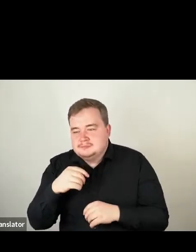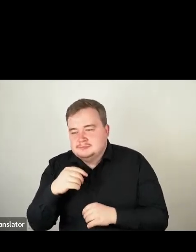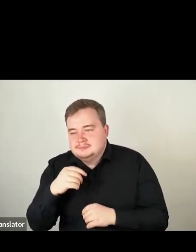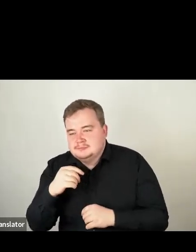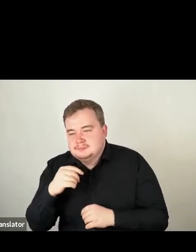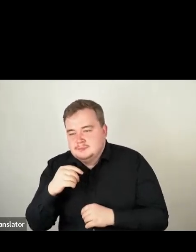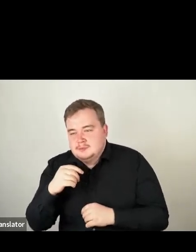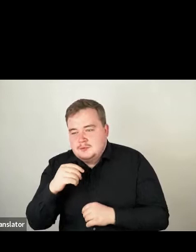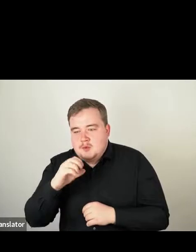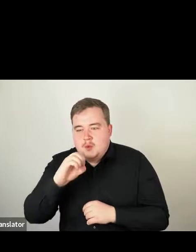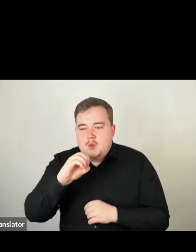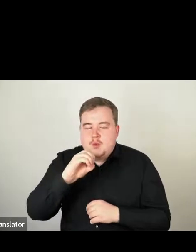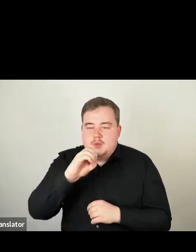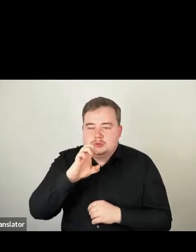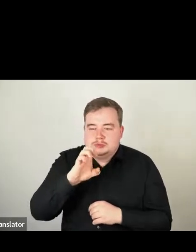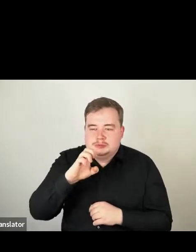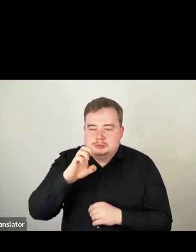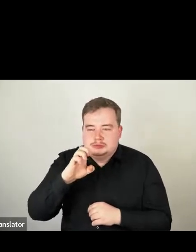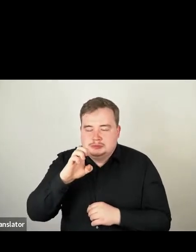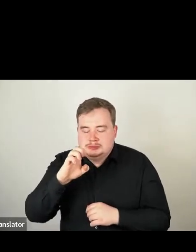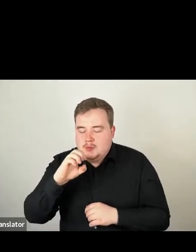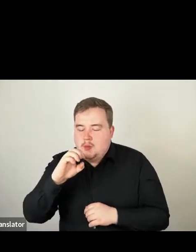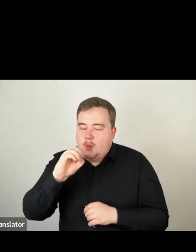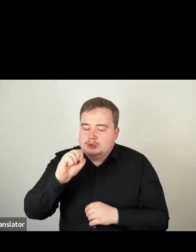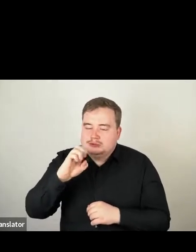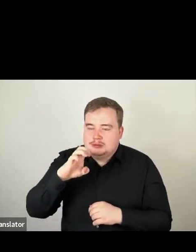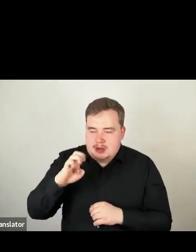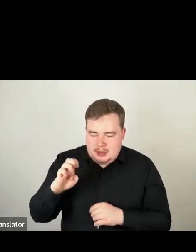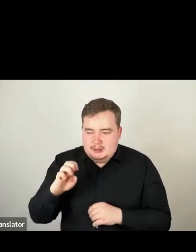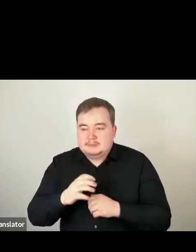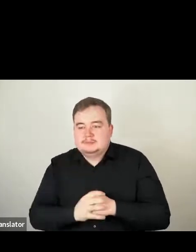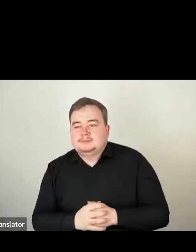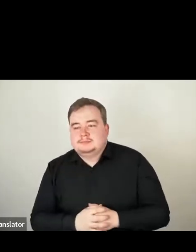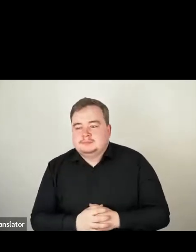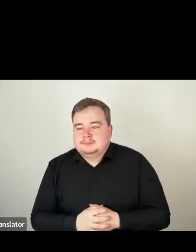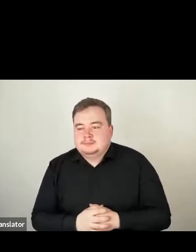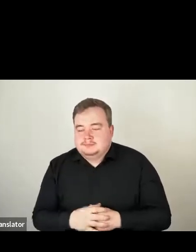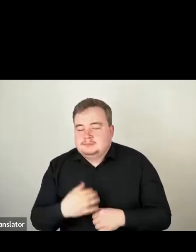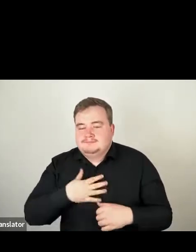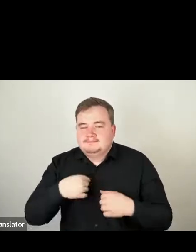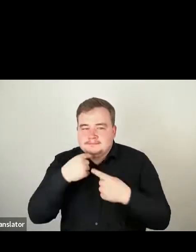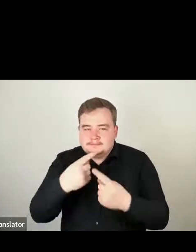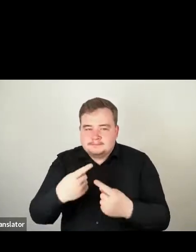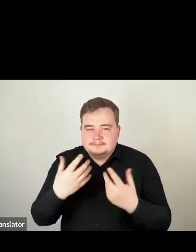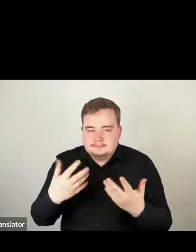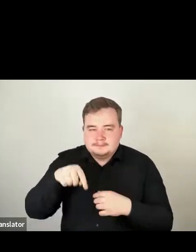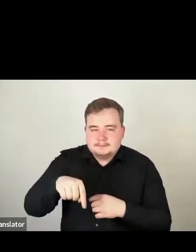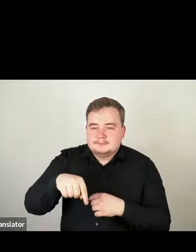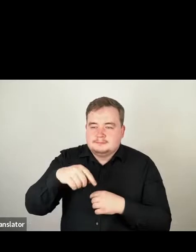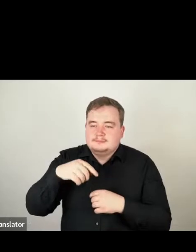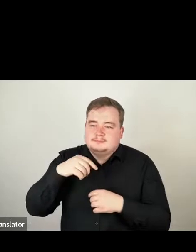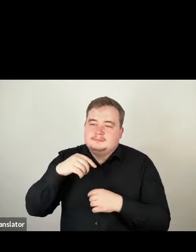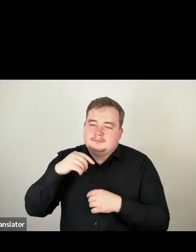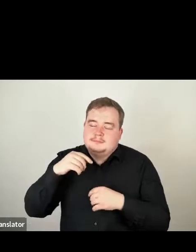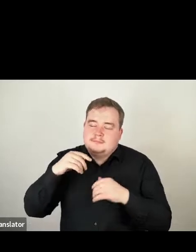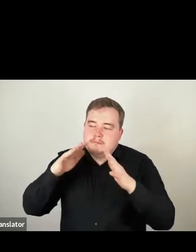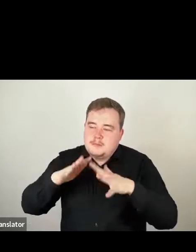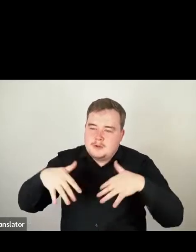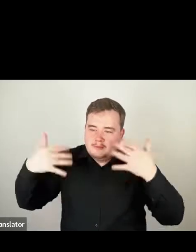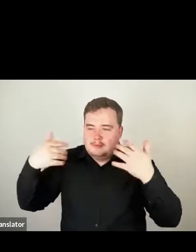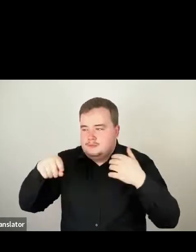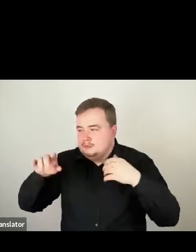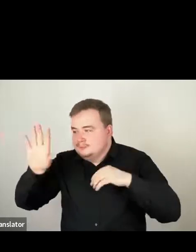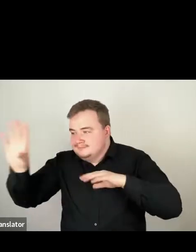ODIHR Director Matteo Micacci, I would like to express gratitude to all of the national parliaments that have contributed to